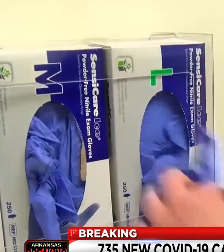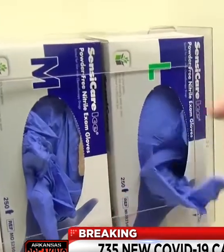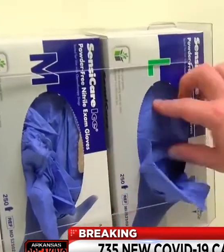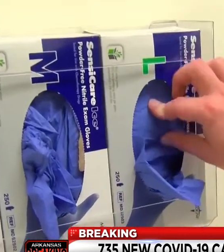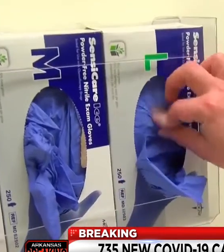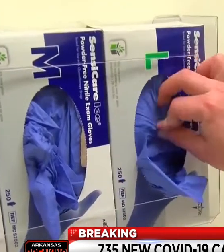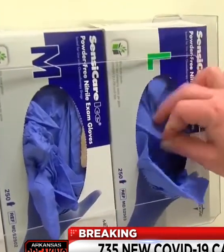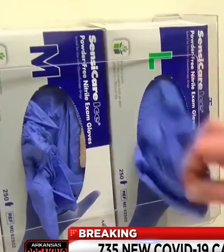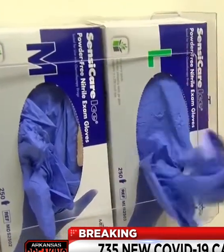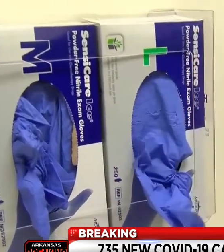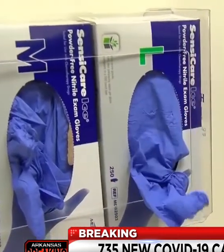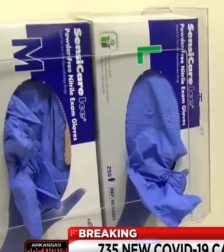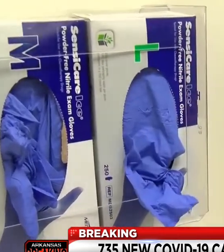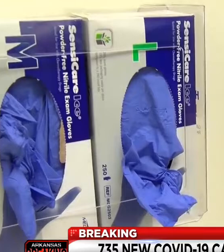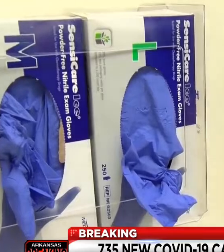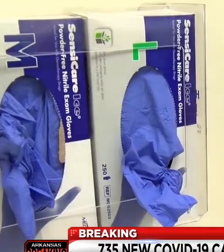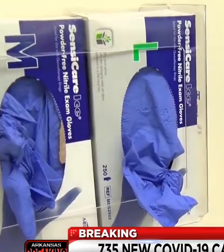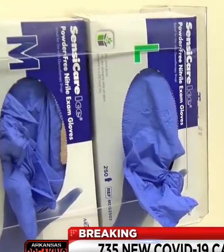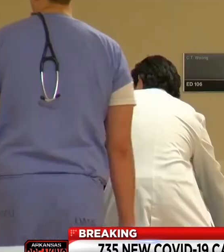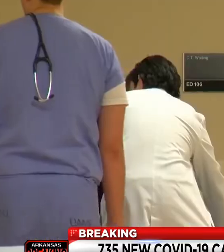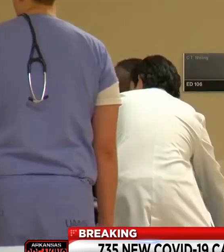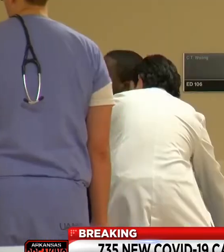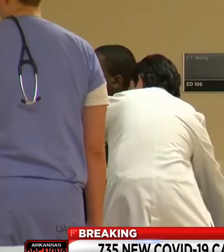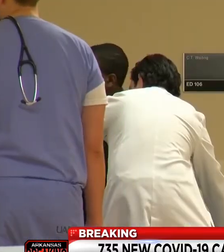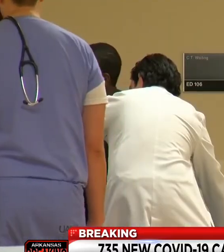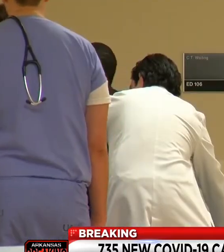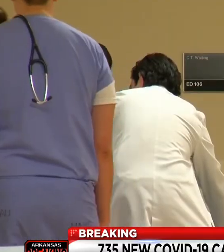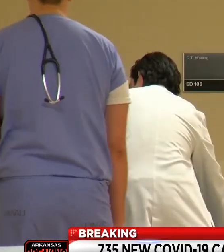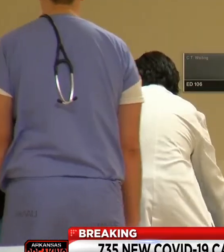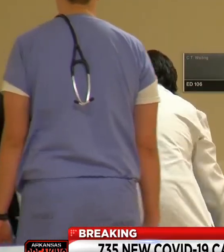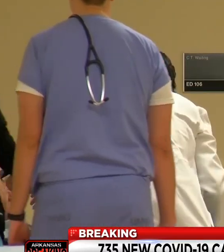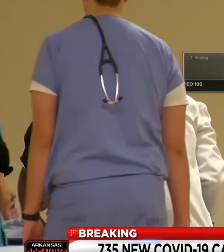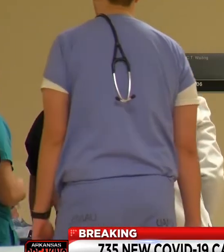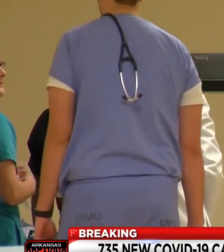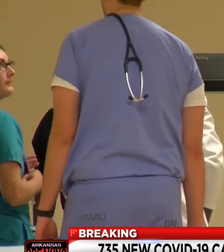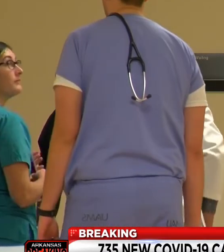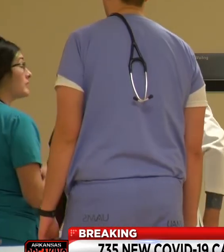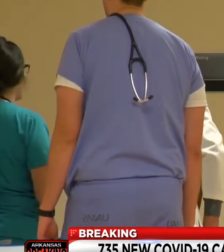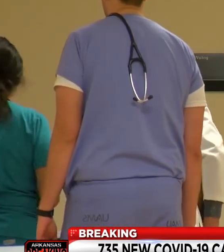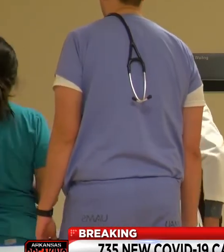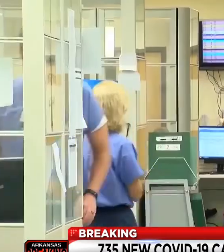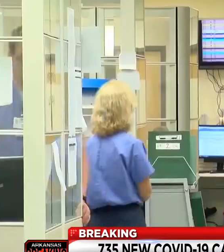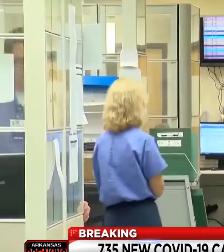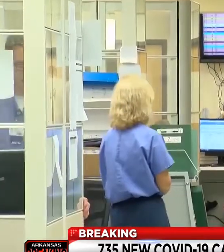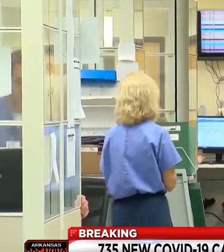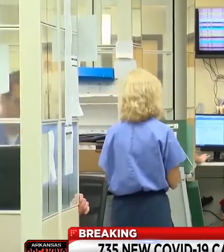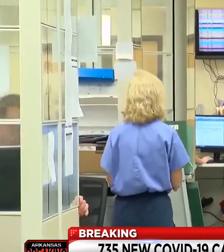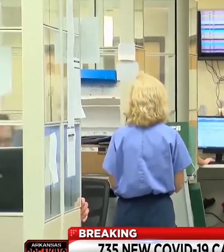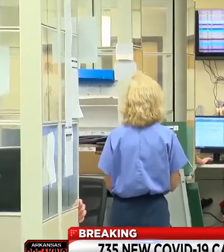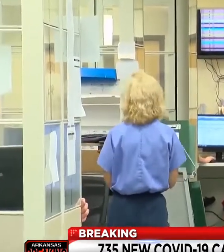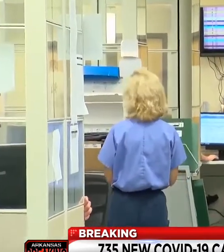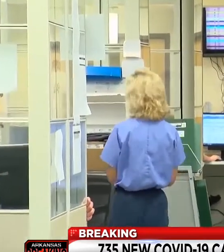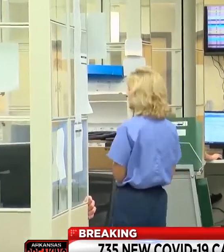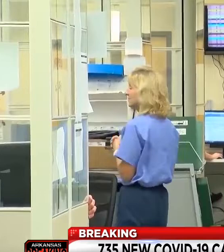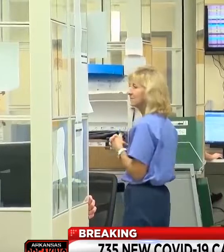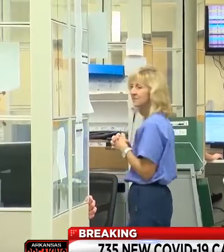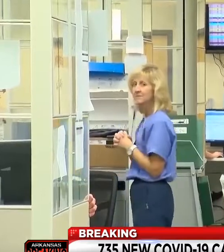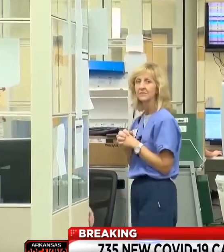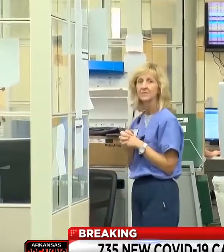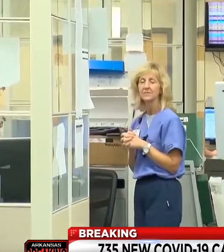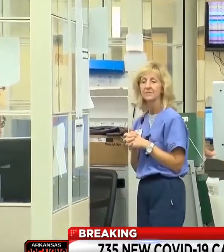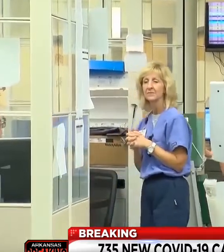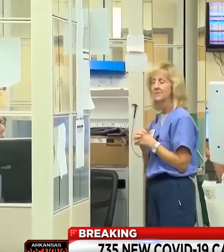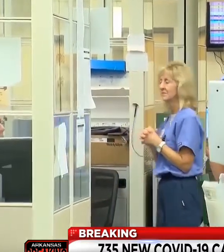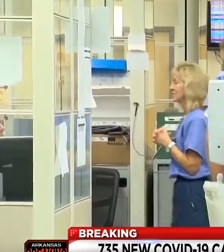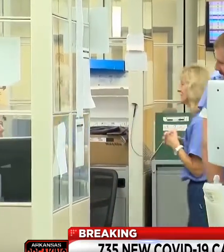Greene, and Saline counties, respectfully. So Pulaski County was where the most cases were being reported.